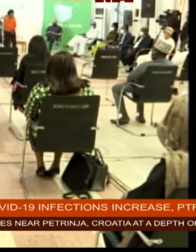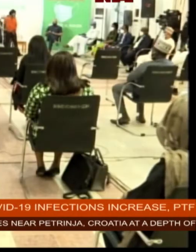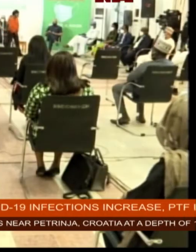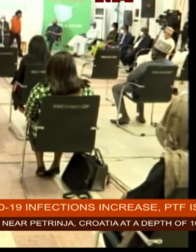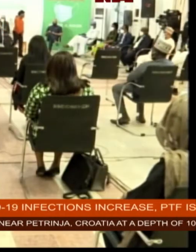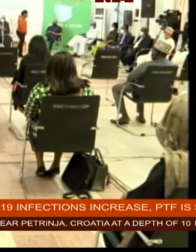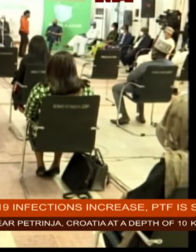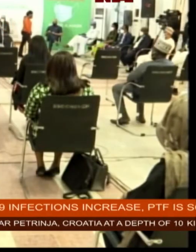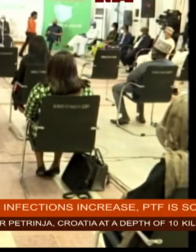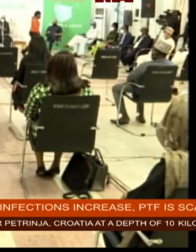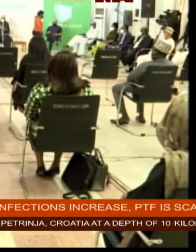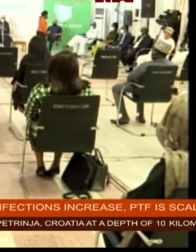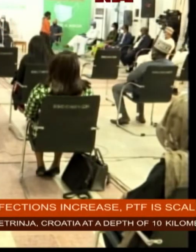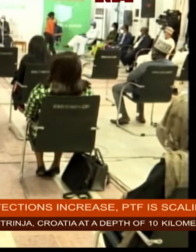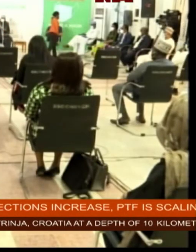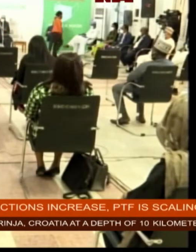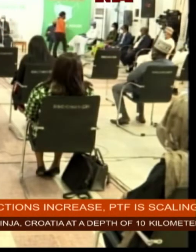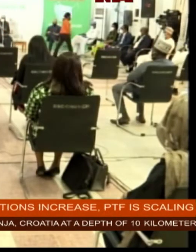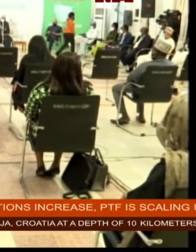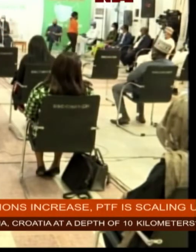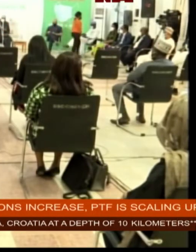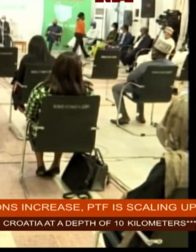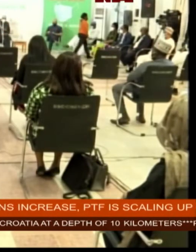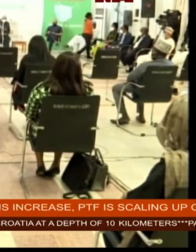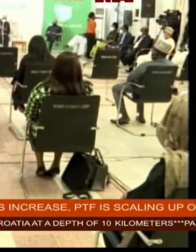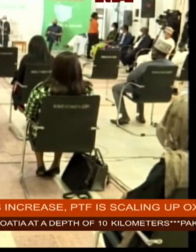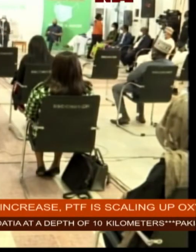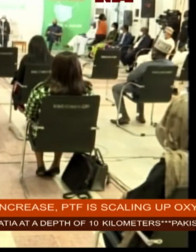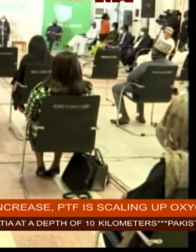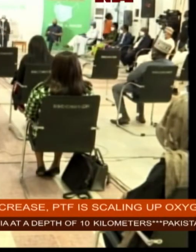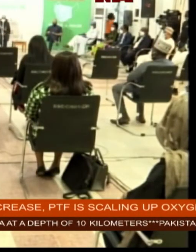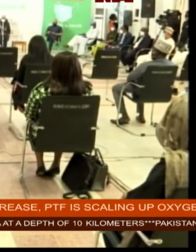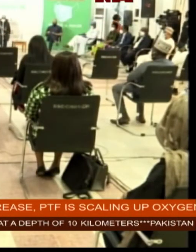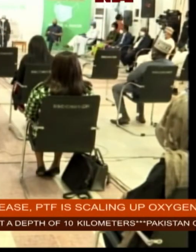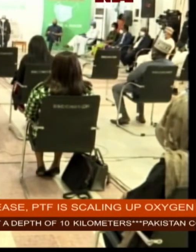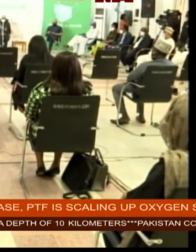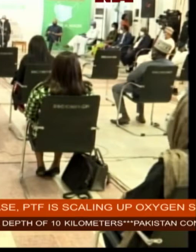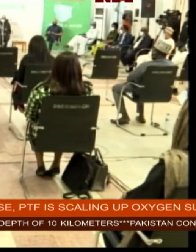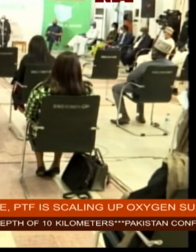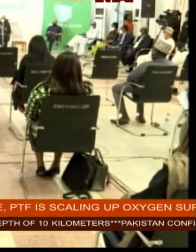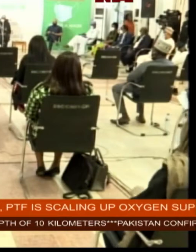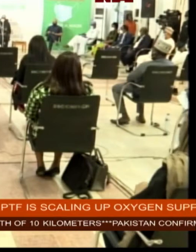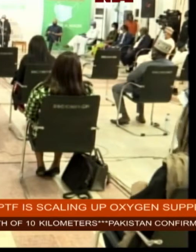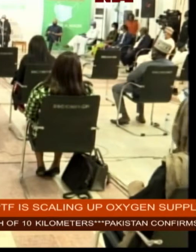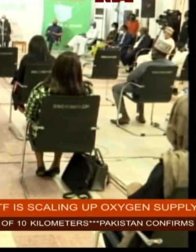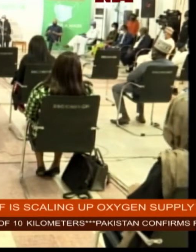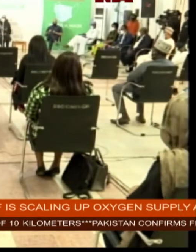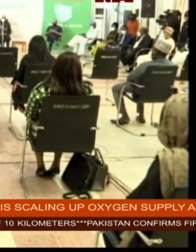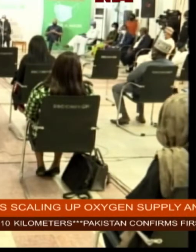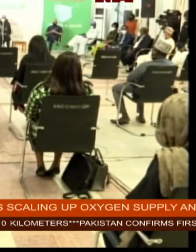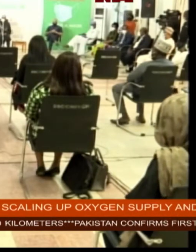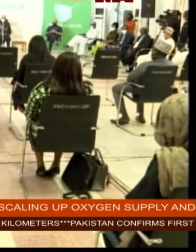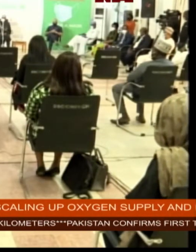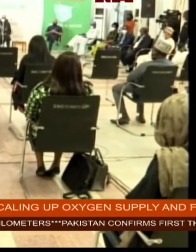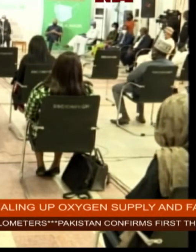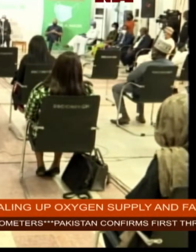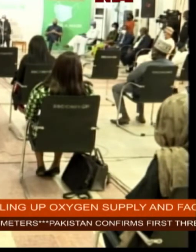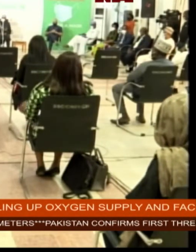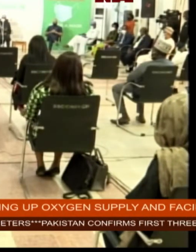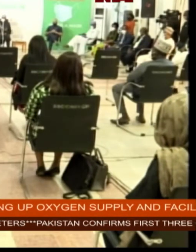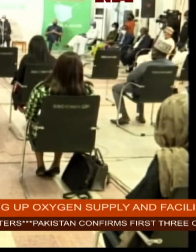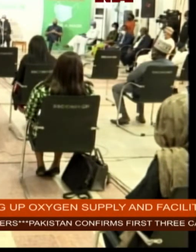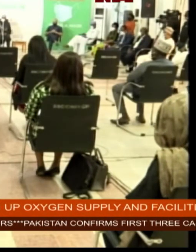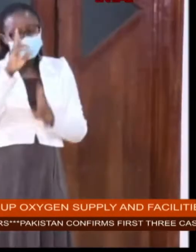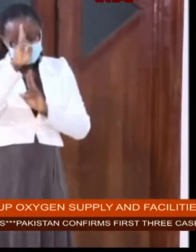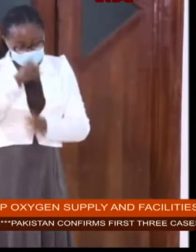live coverage would have some questions. Now that we have the CMDs here with us, with the permission of the Honorable